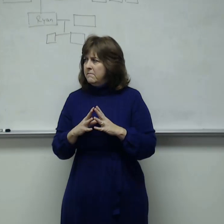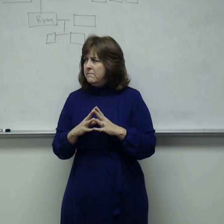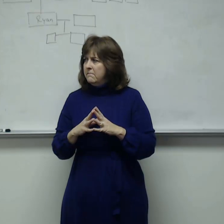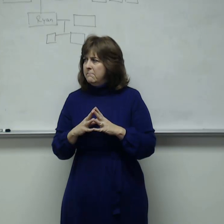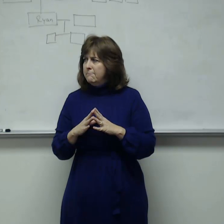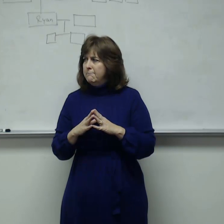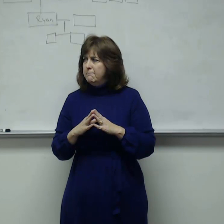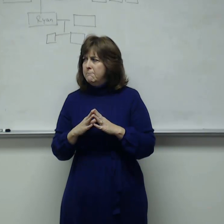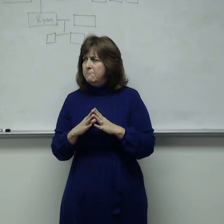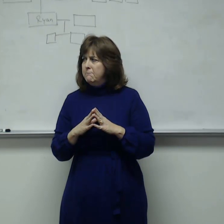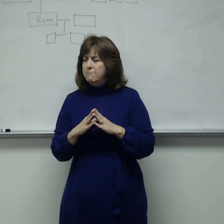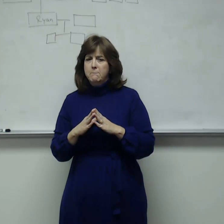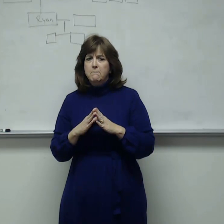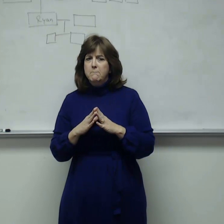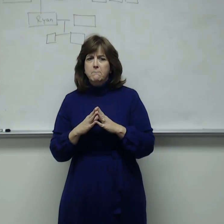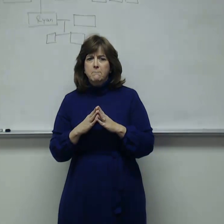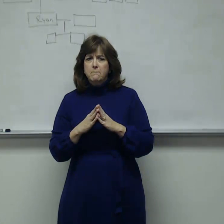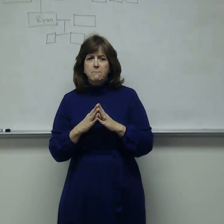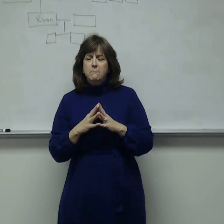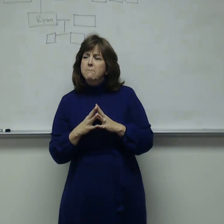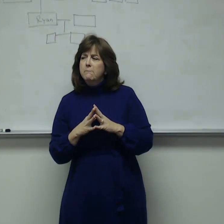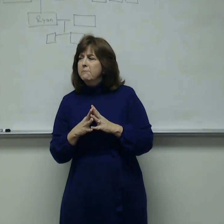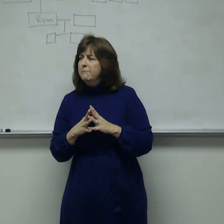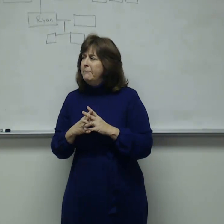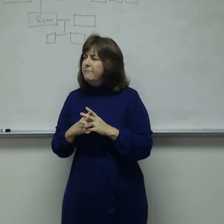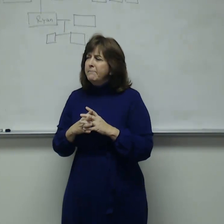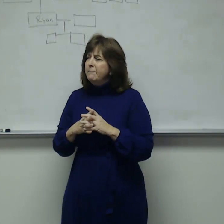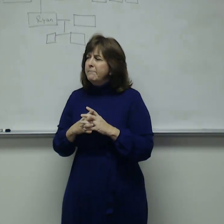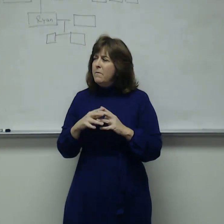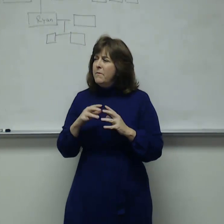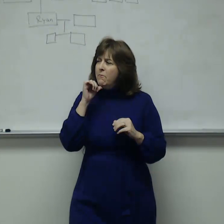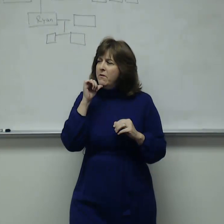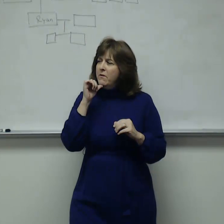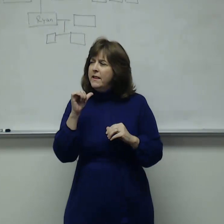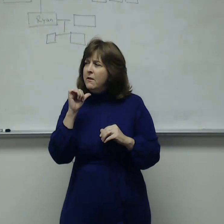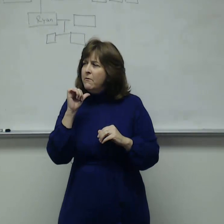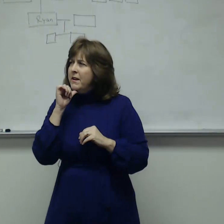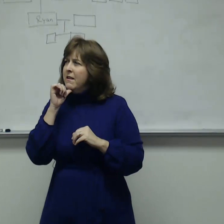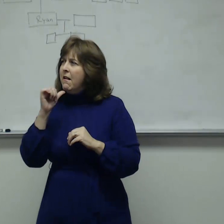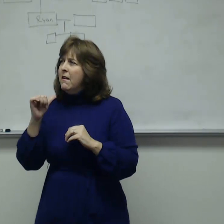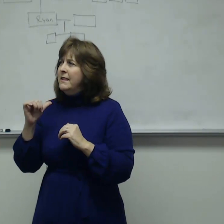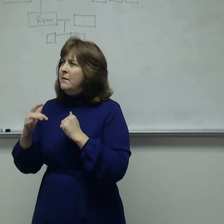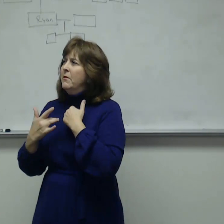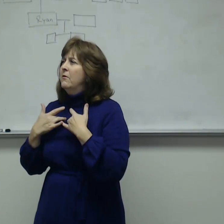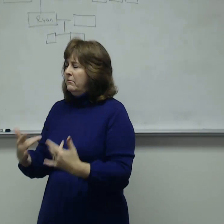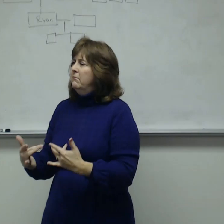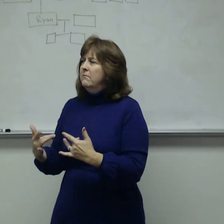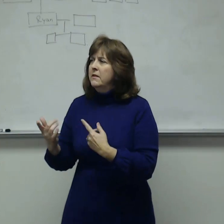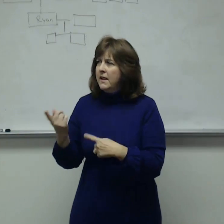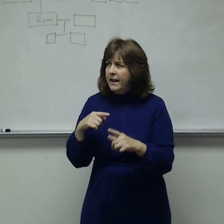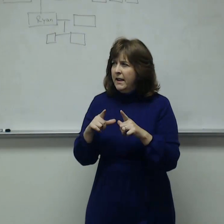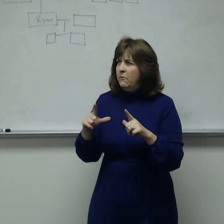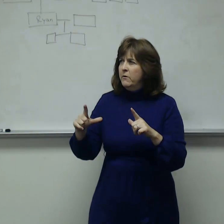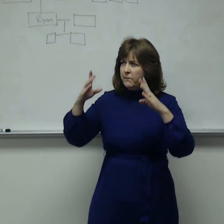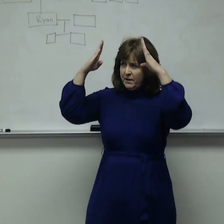I saw that Like a drama, physical house? like a house. Yeah, I saw it. No, that would be non-typical sign language for somebody